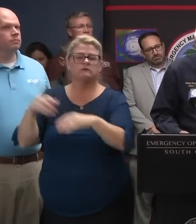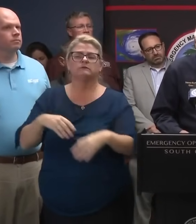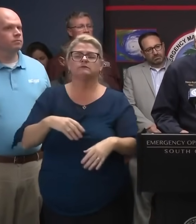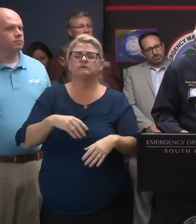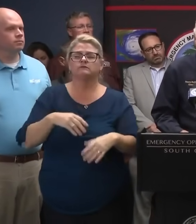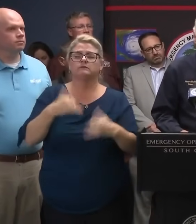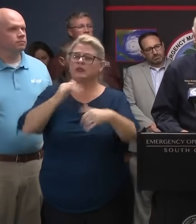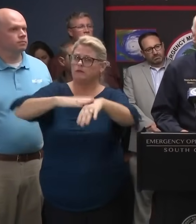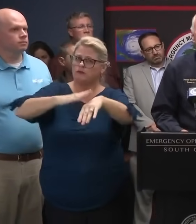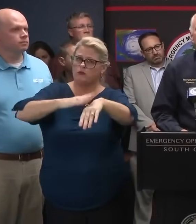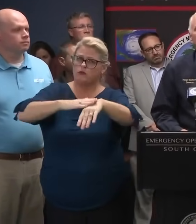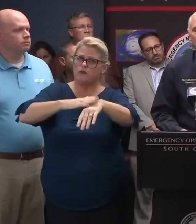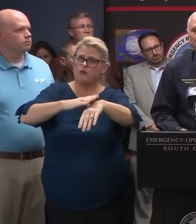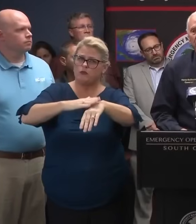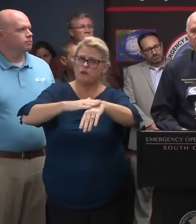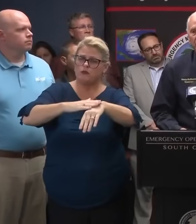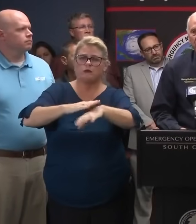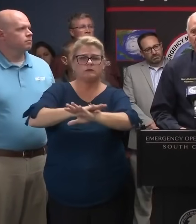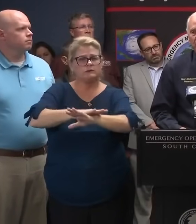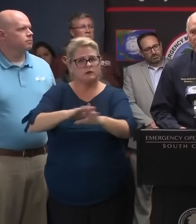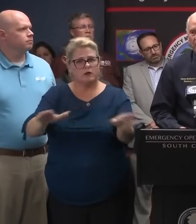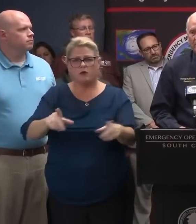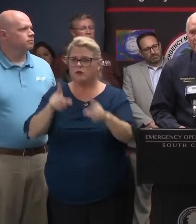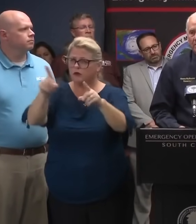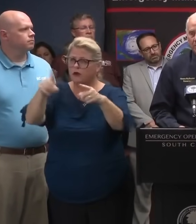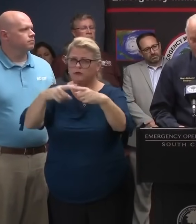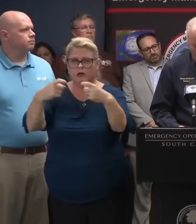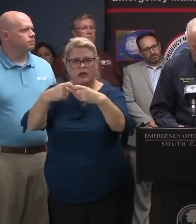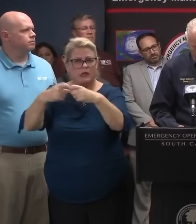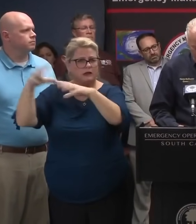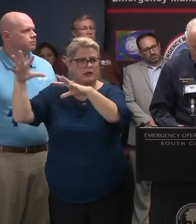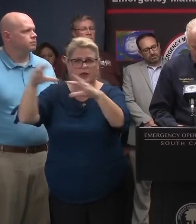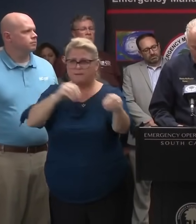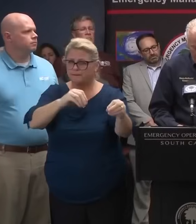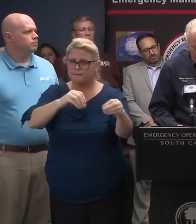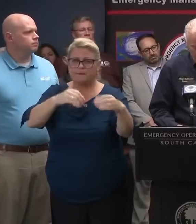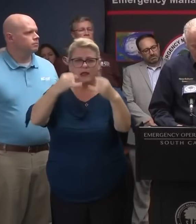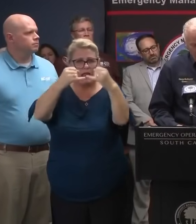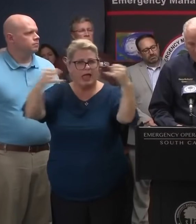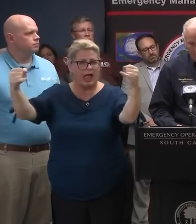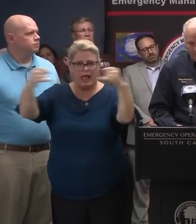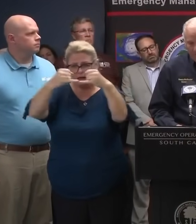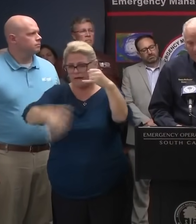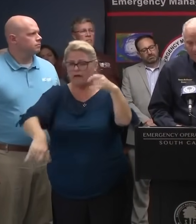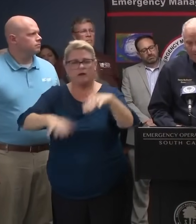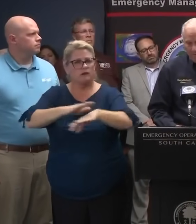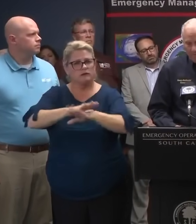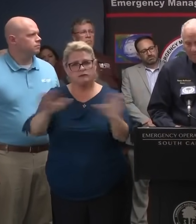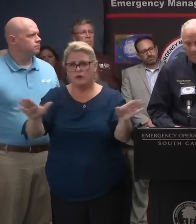Still a good warning, don't go near those down lines. Don't take a chance.